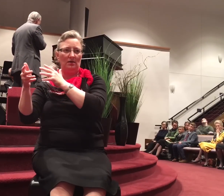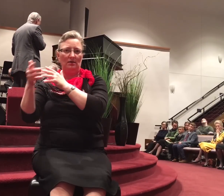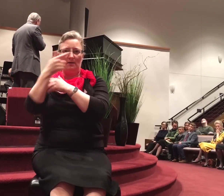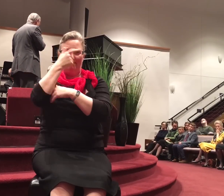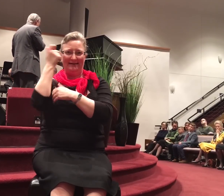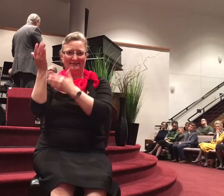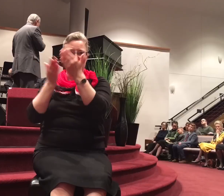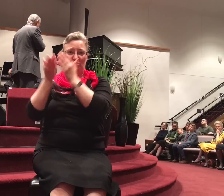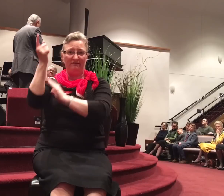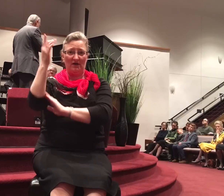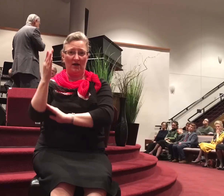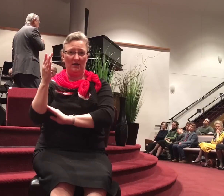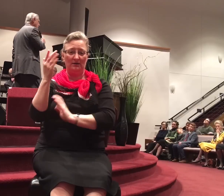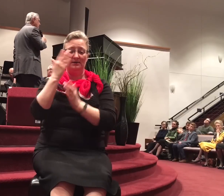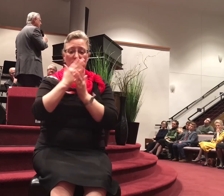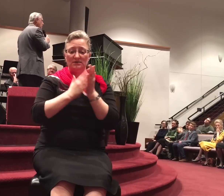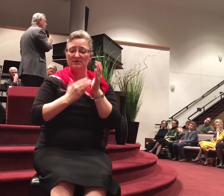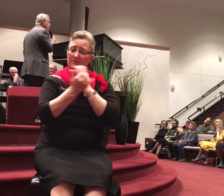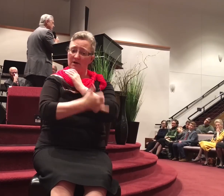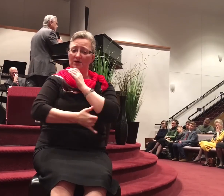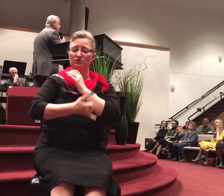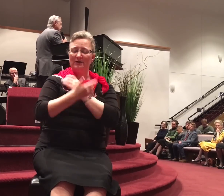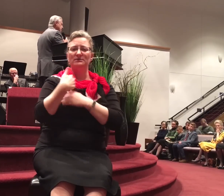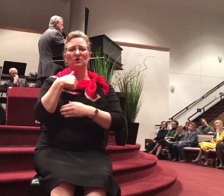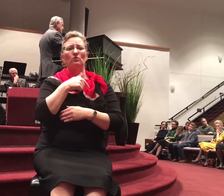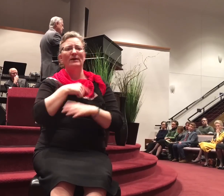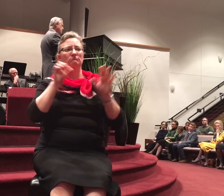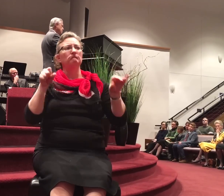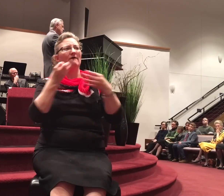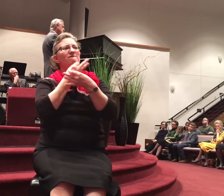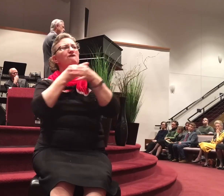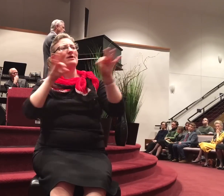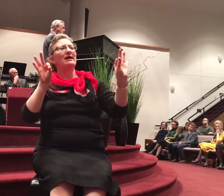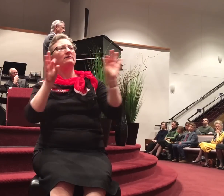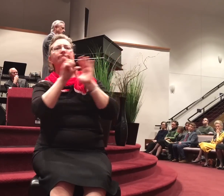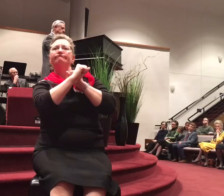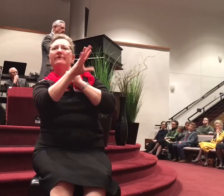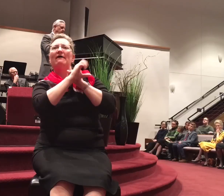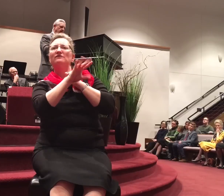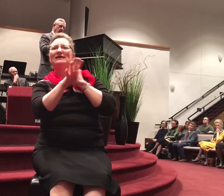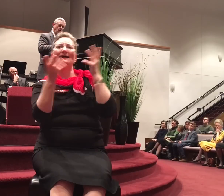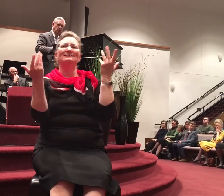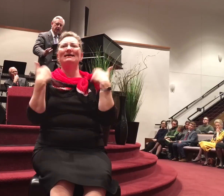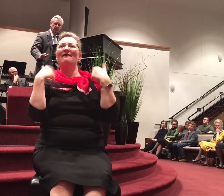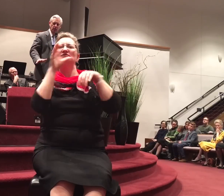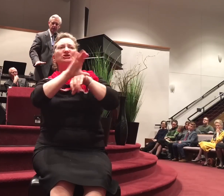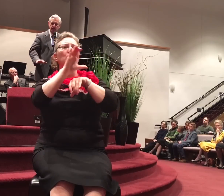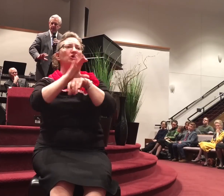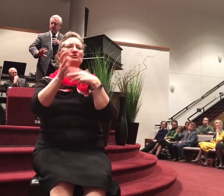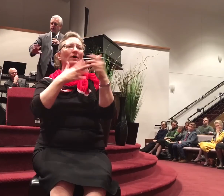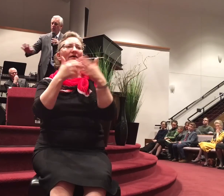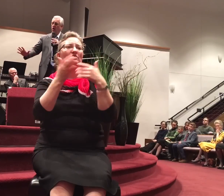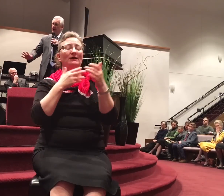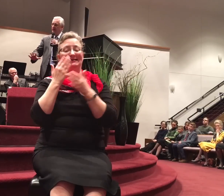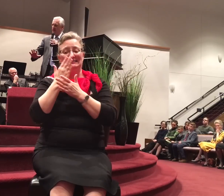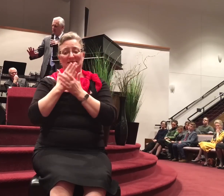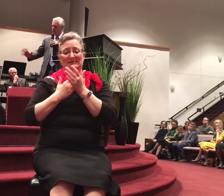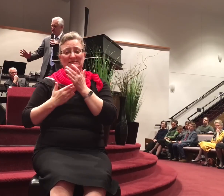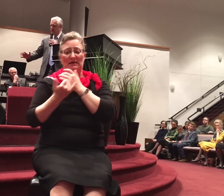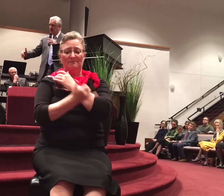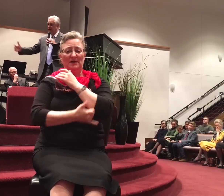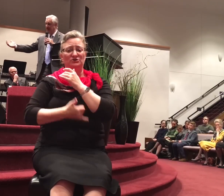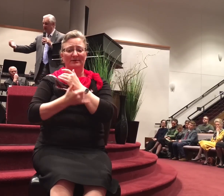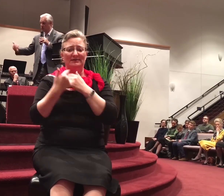So in some countries, we're allowed to operate openly. In some countries, we're allowed to operate only with people who already